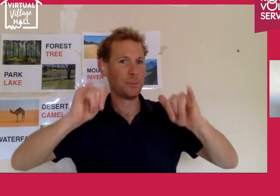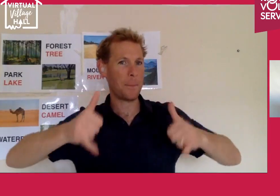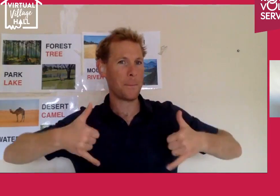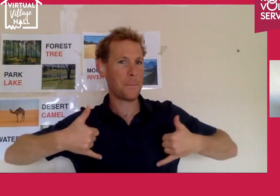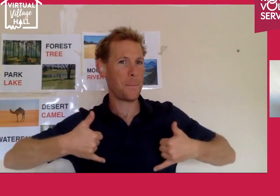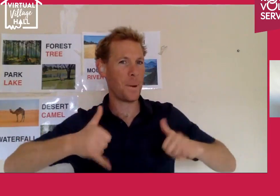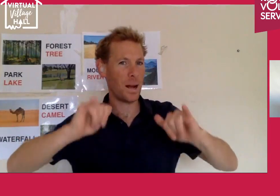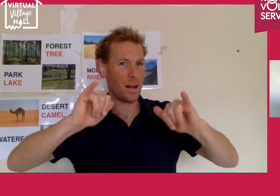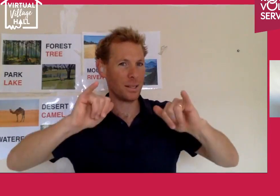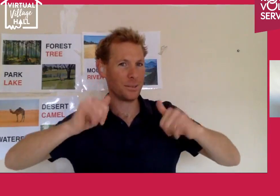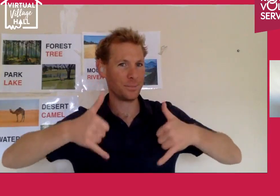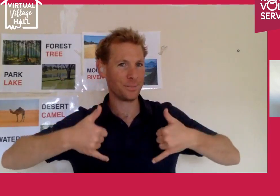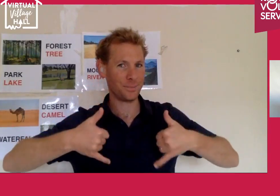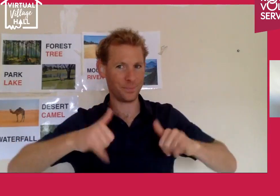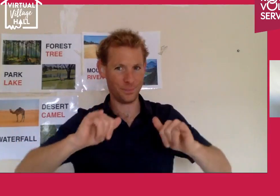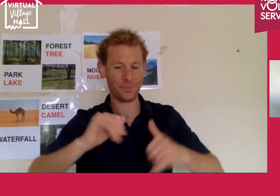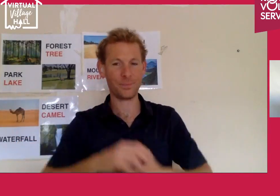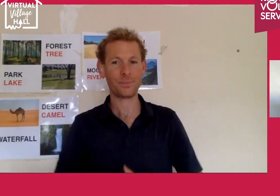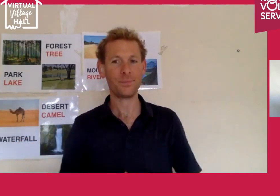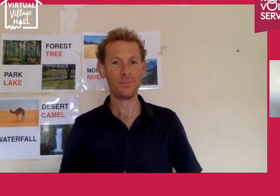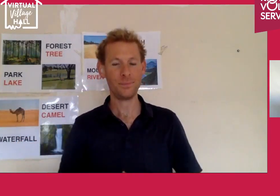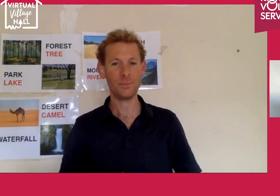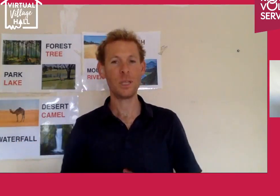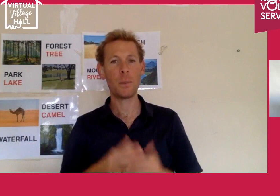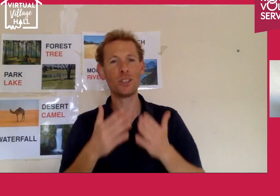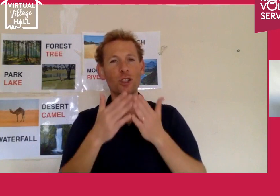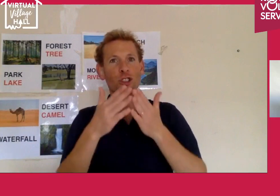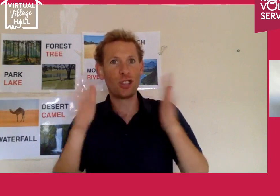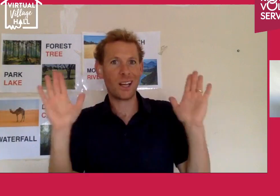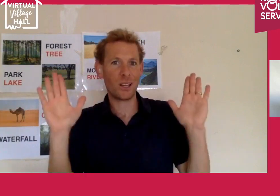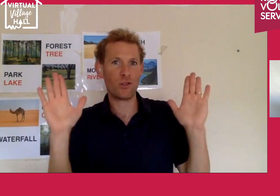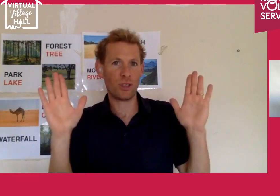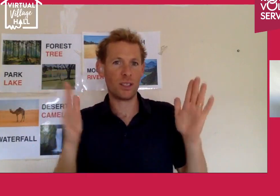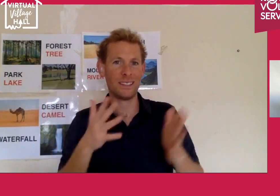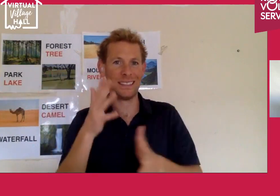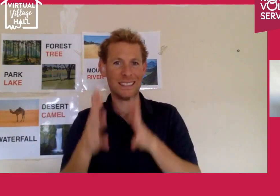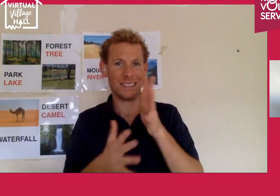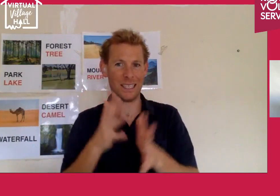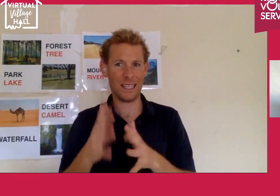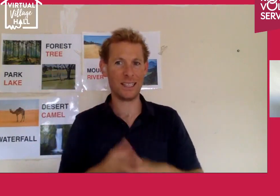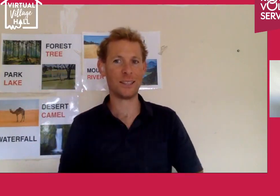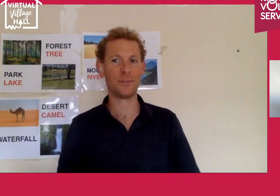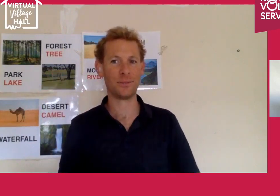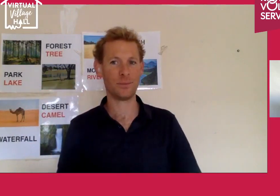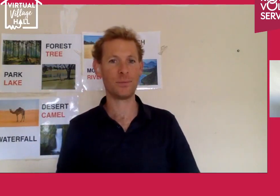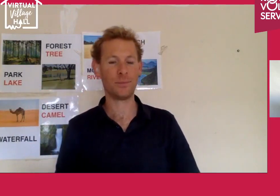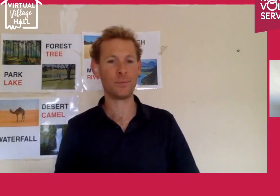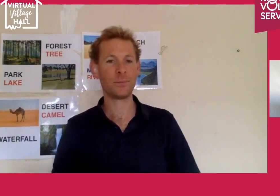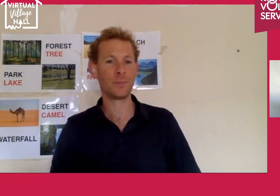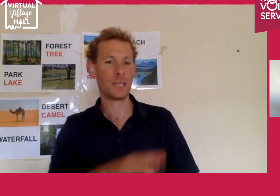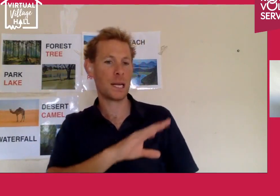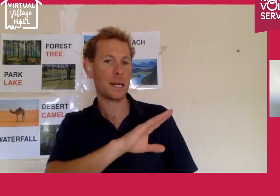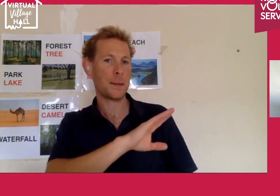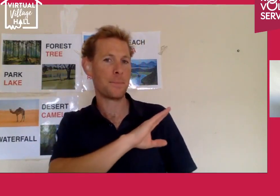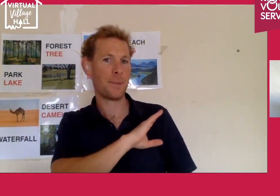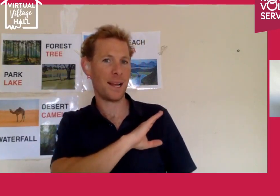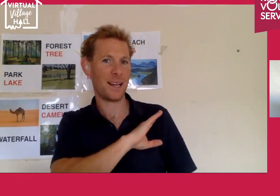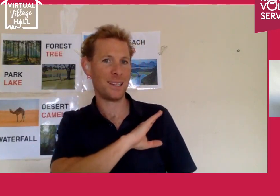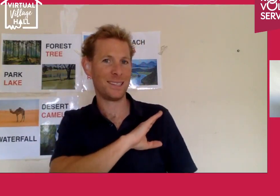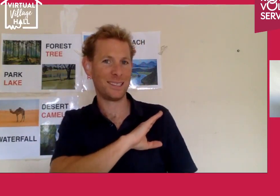because it's the focus of the park is the swings and the slides and that kind of thing. And that's a very